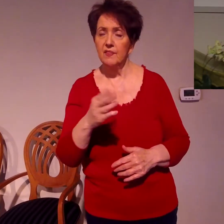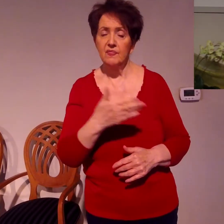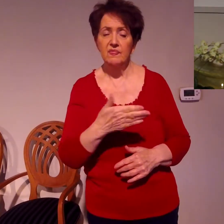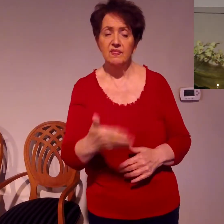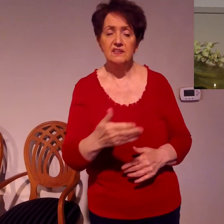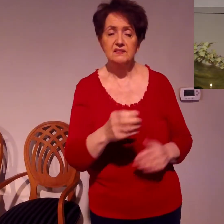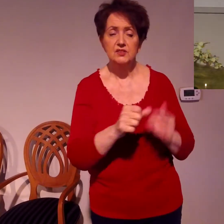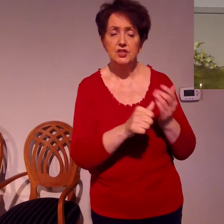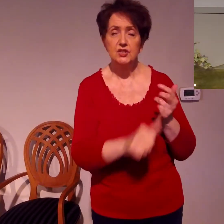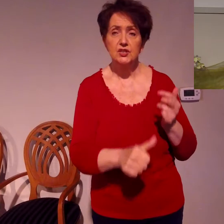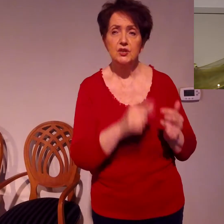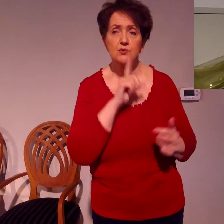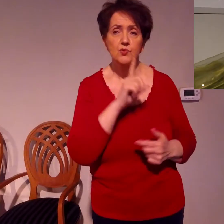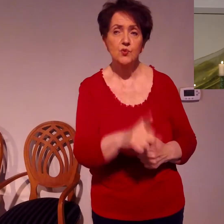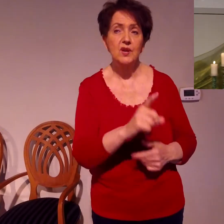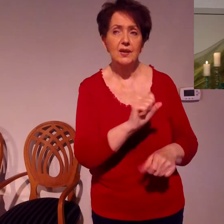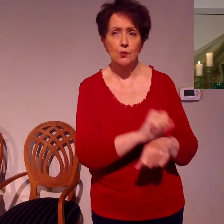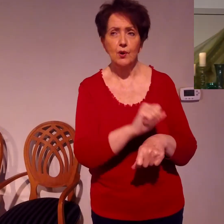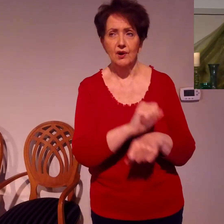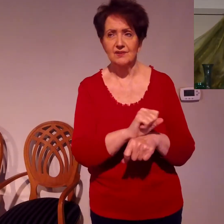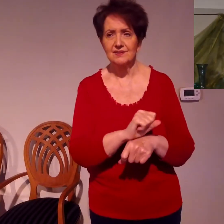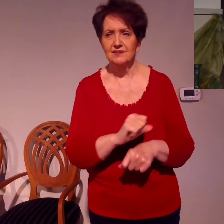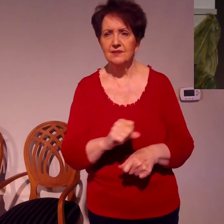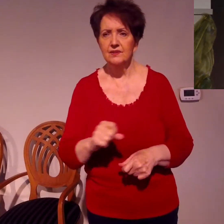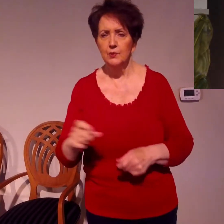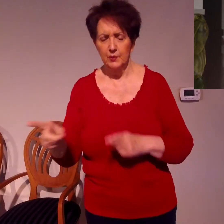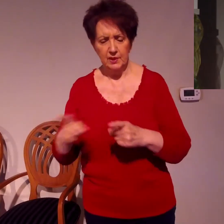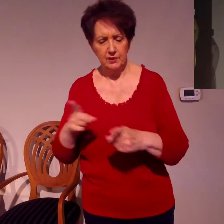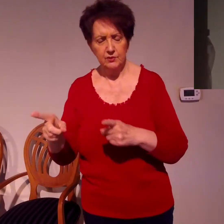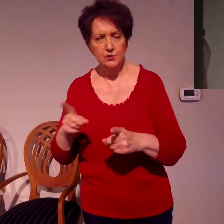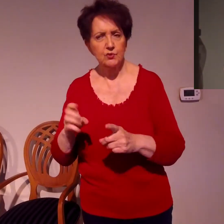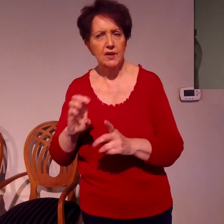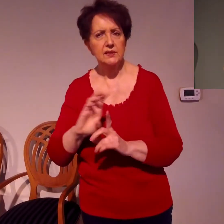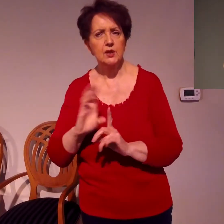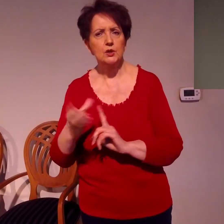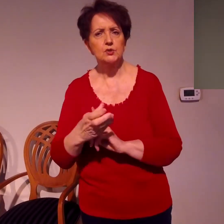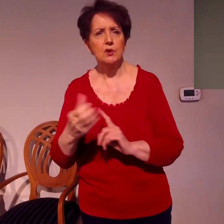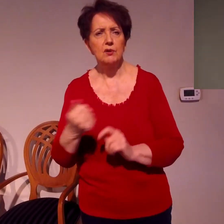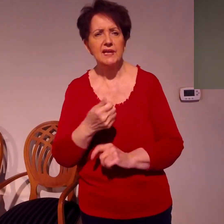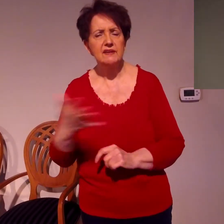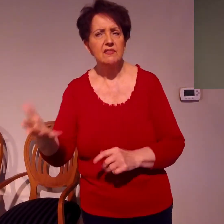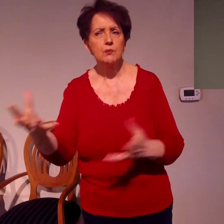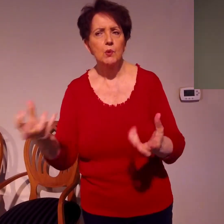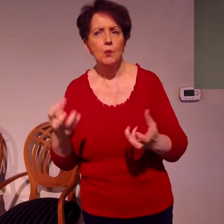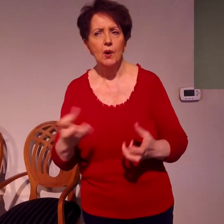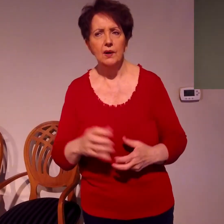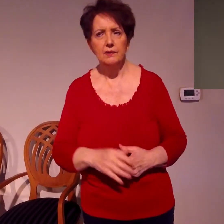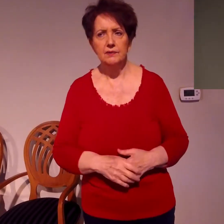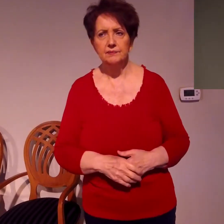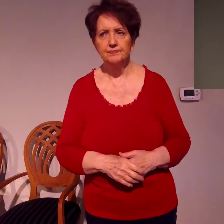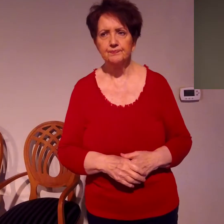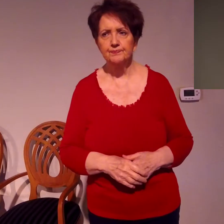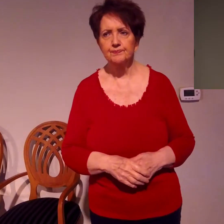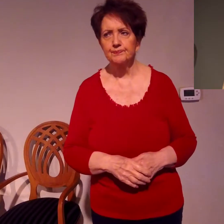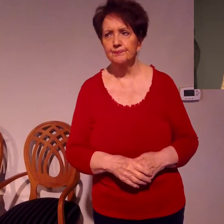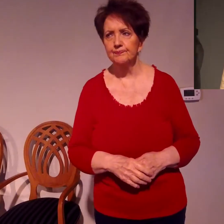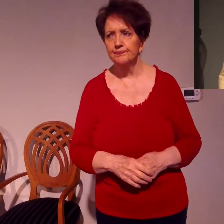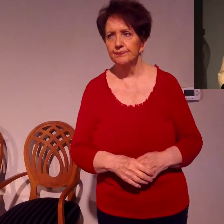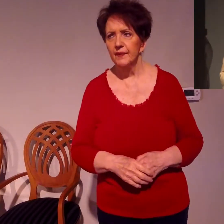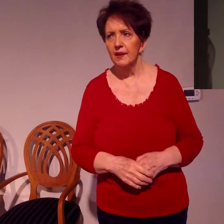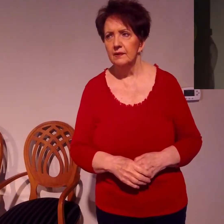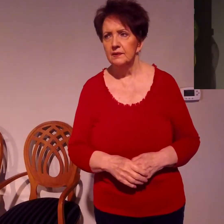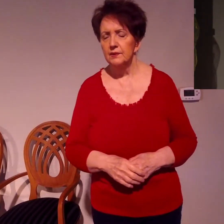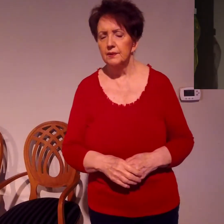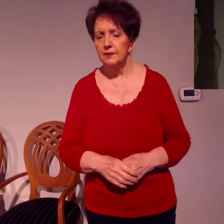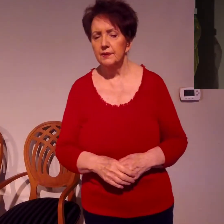can direct and control anything that we want in this divine oceanic substance. And so